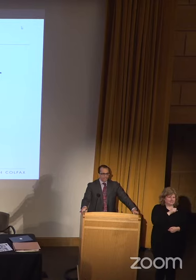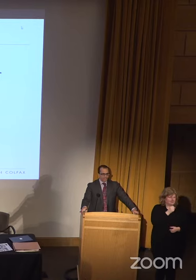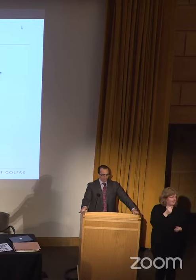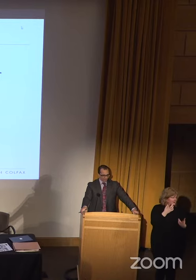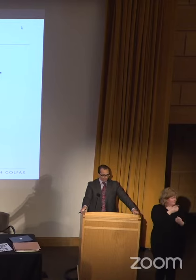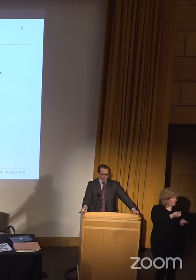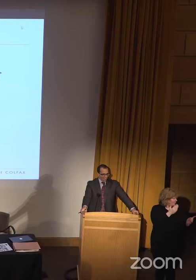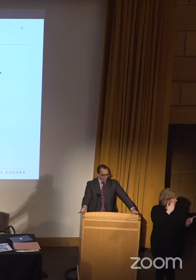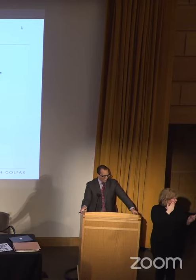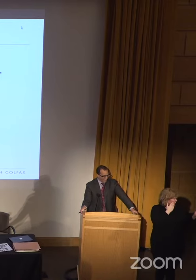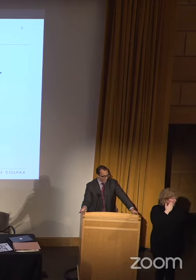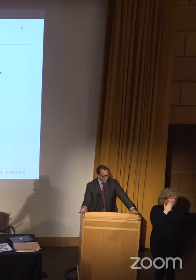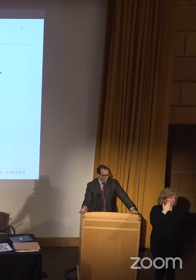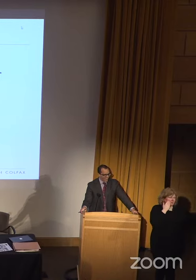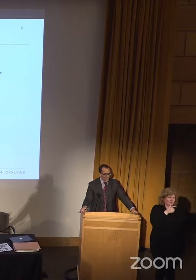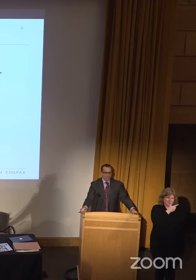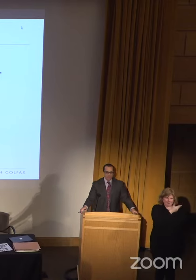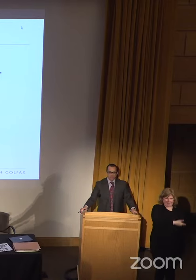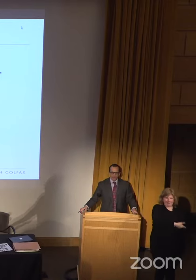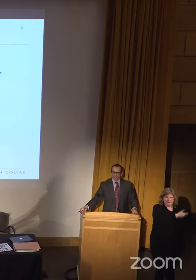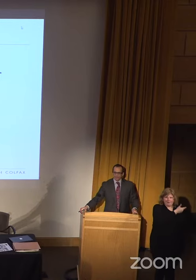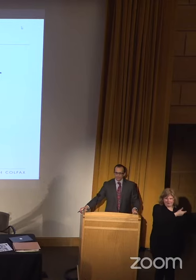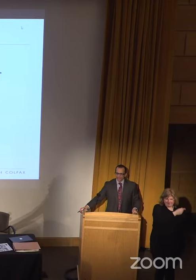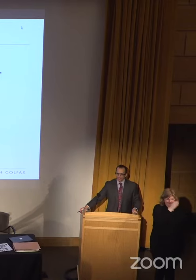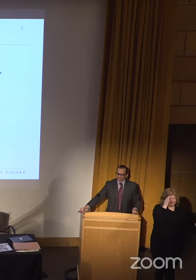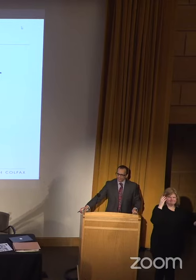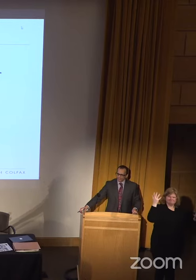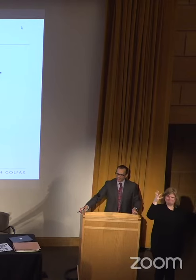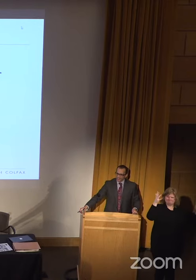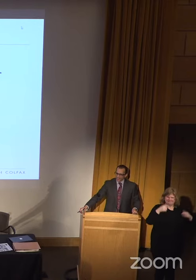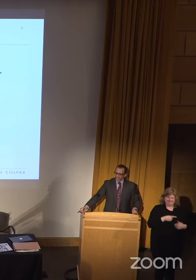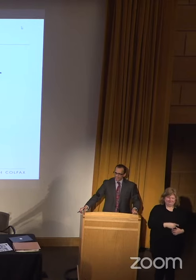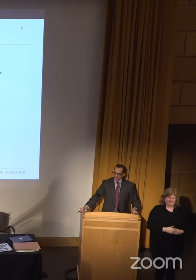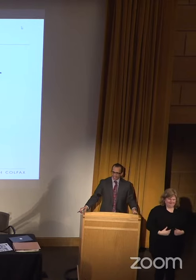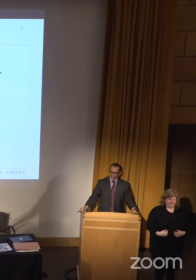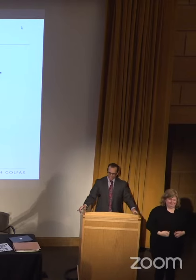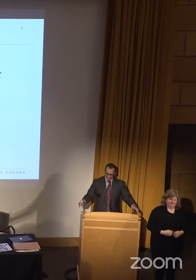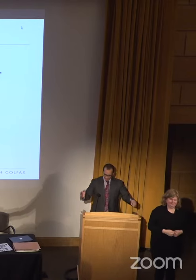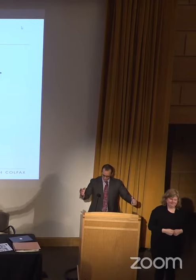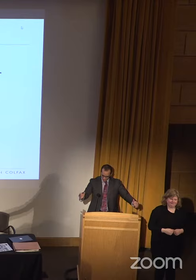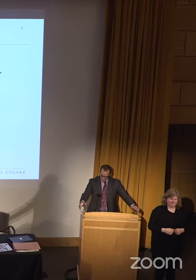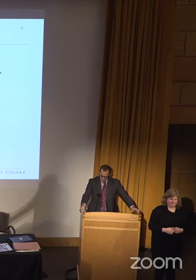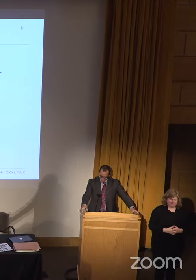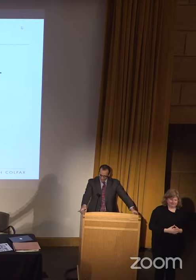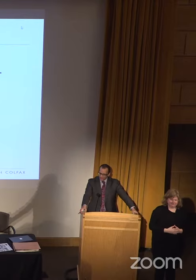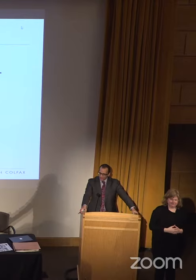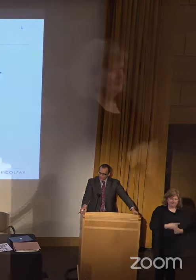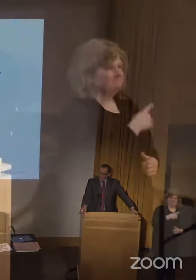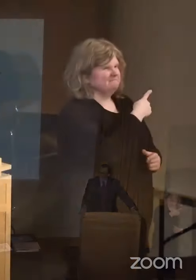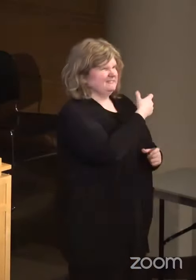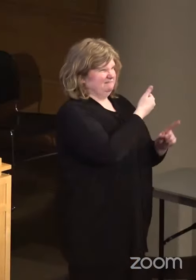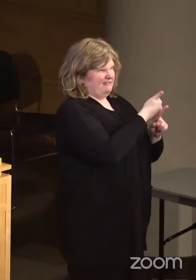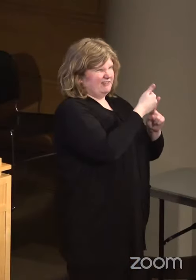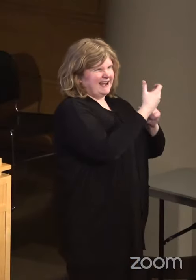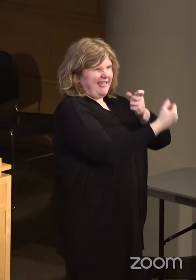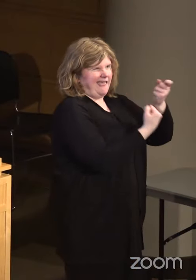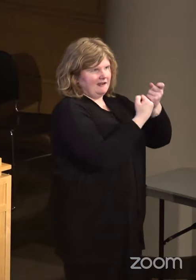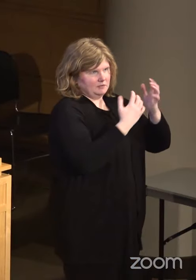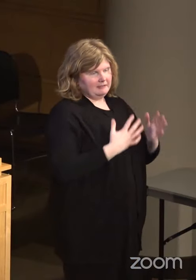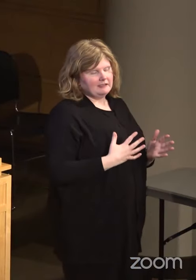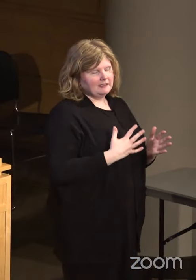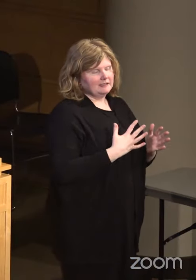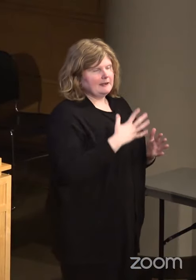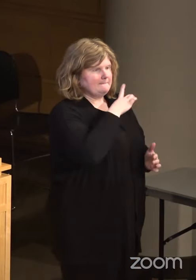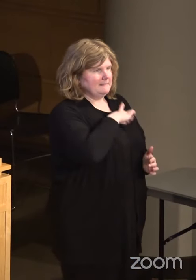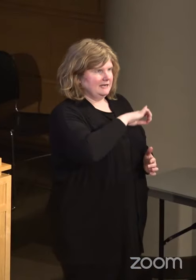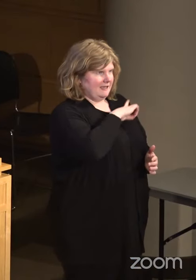is an advocate in